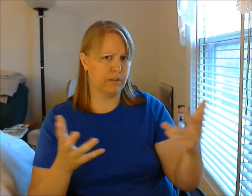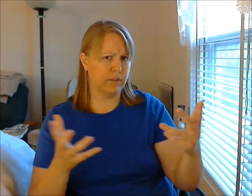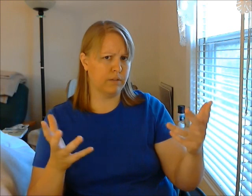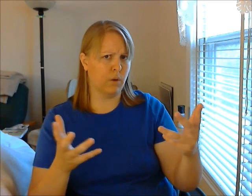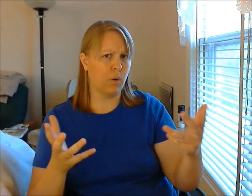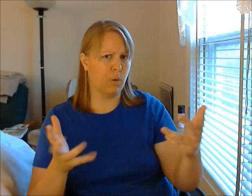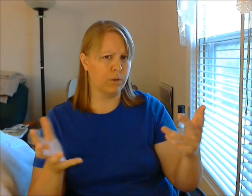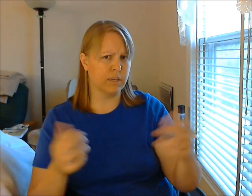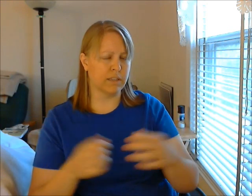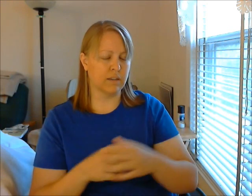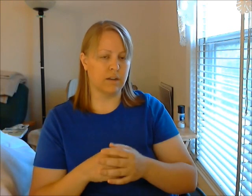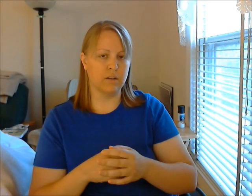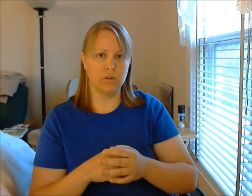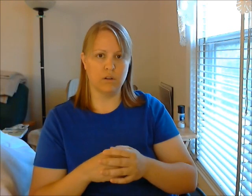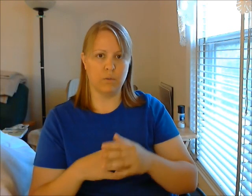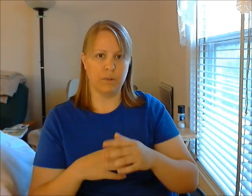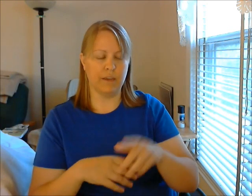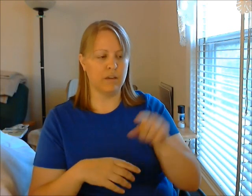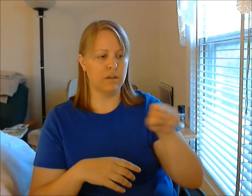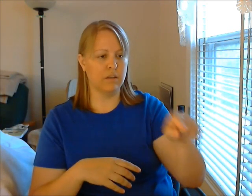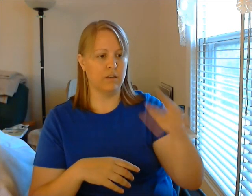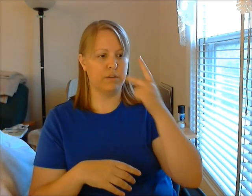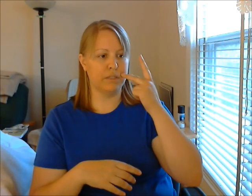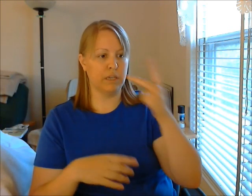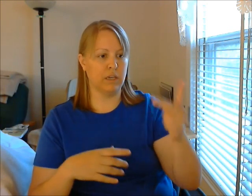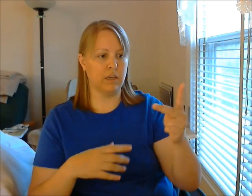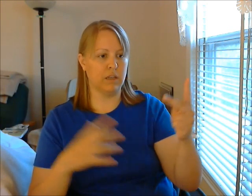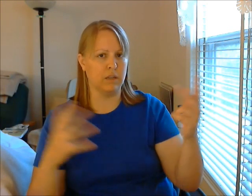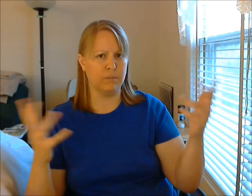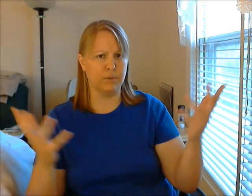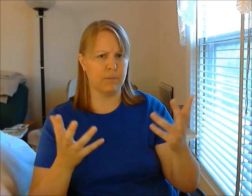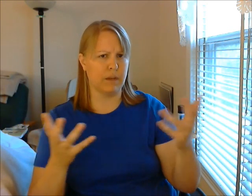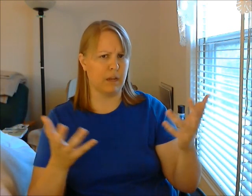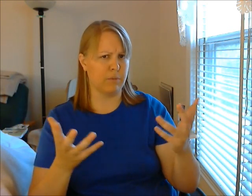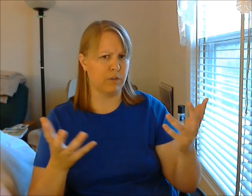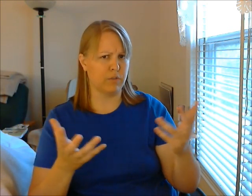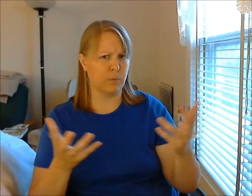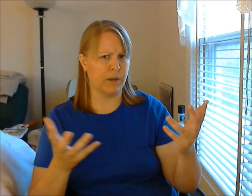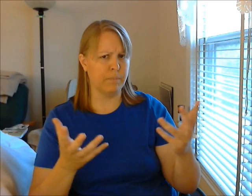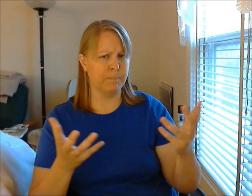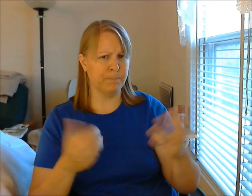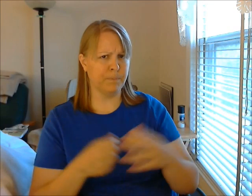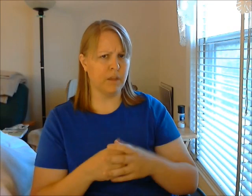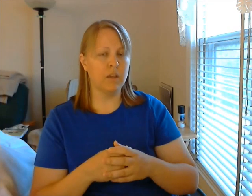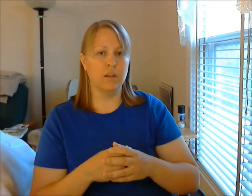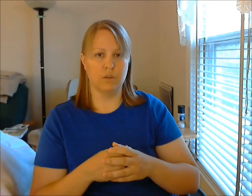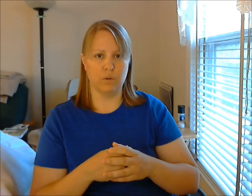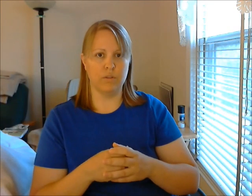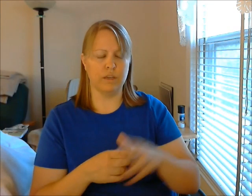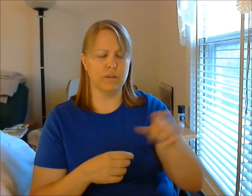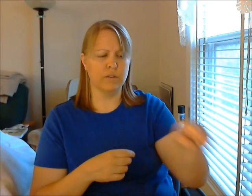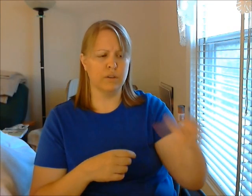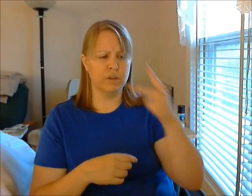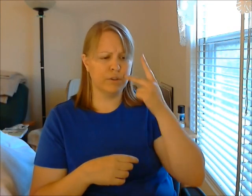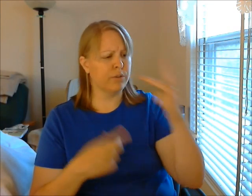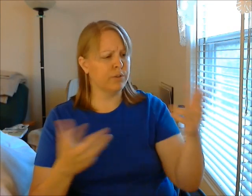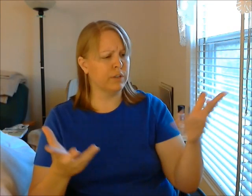The whole sentence. I don't go blank. You see, and then pull out my eyebrows for what? The whole thing. You see